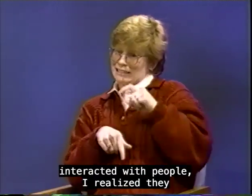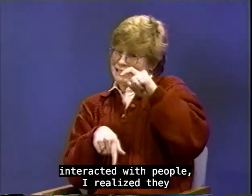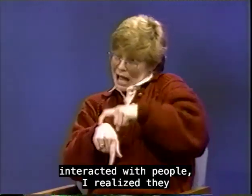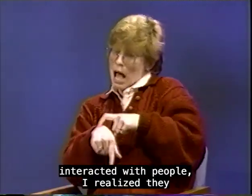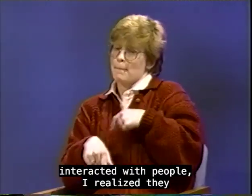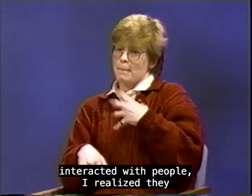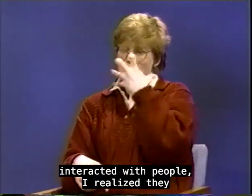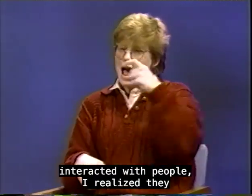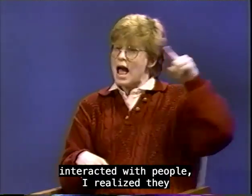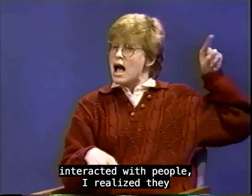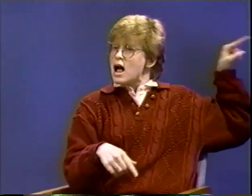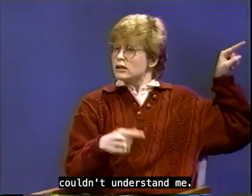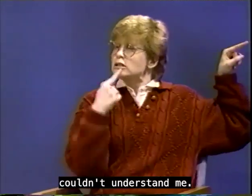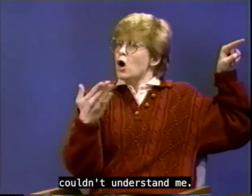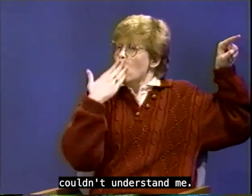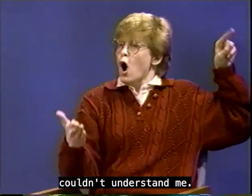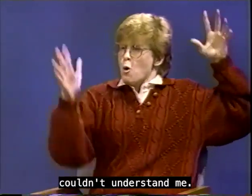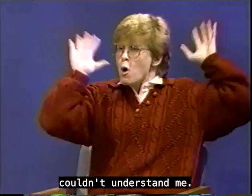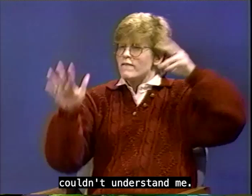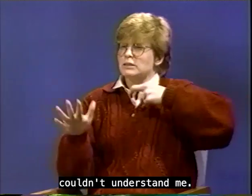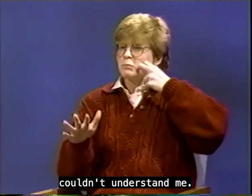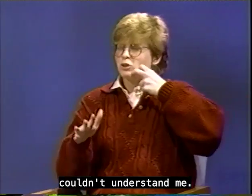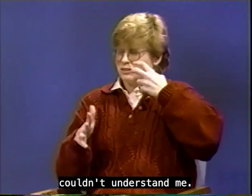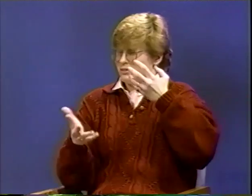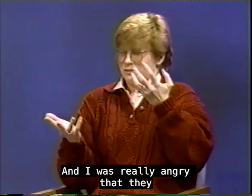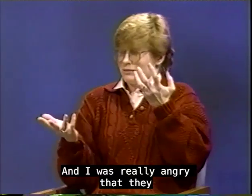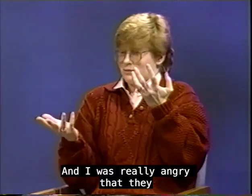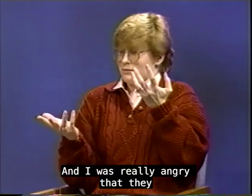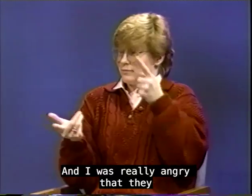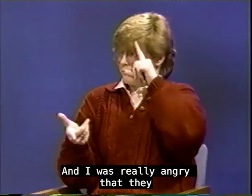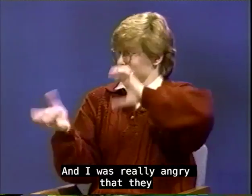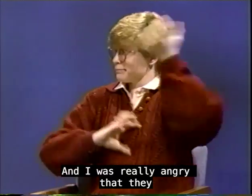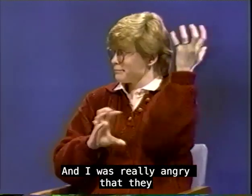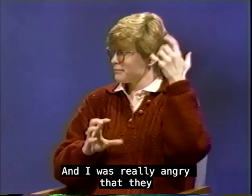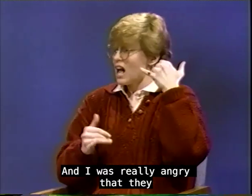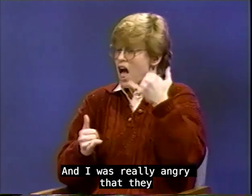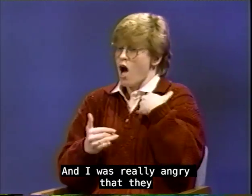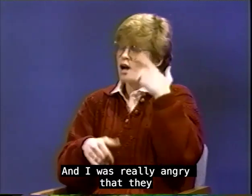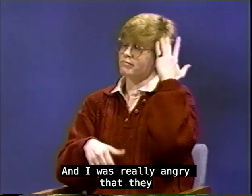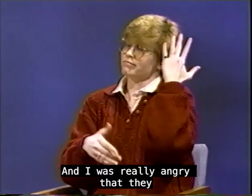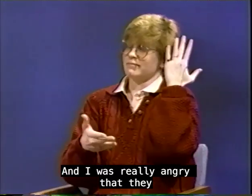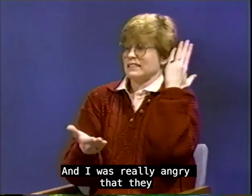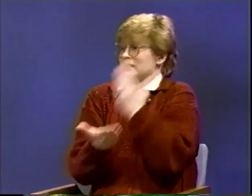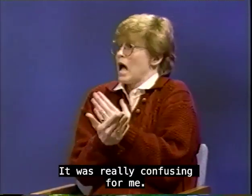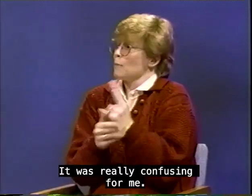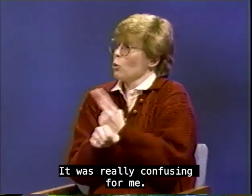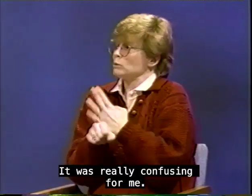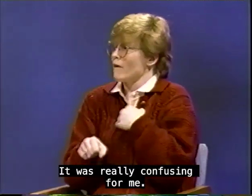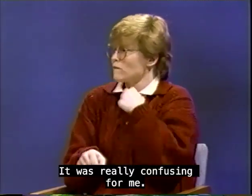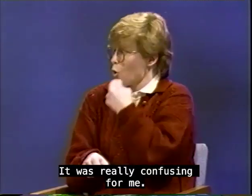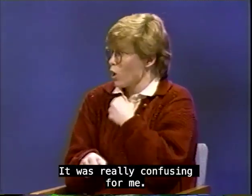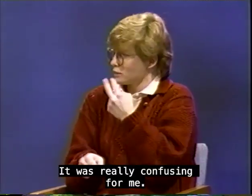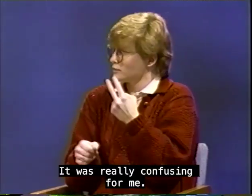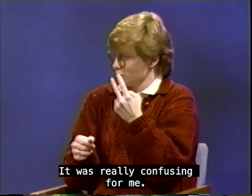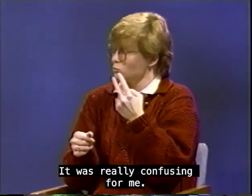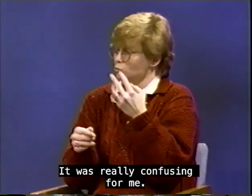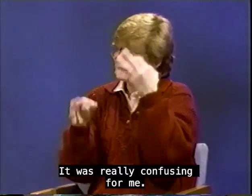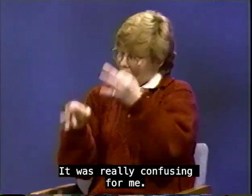interacted with people, I realized they couldn't understand me. And I was really angry that they told me I could speak so well. It was really confusing for